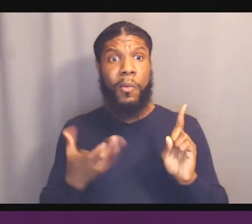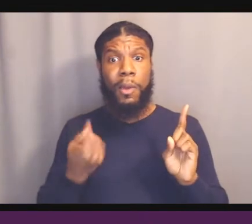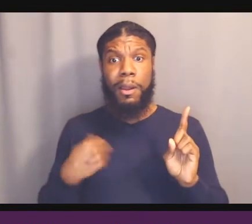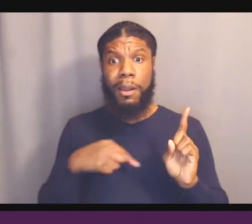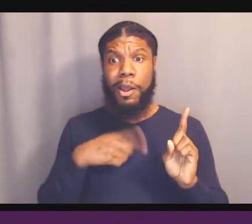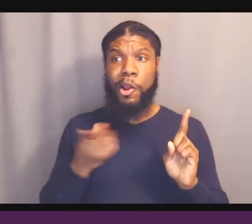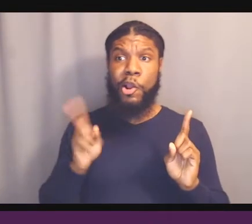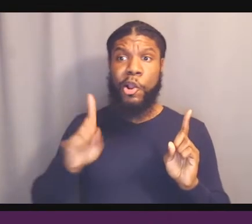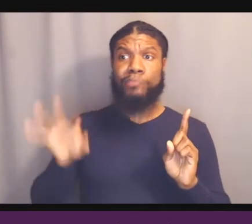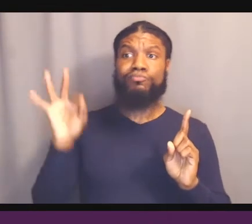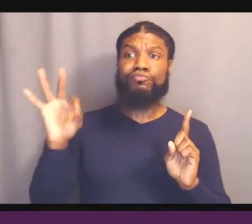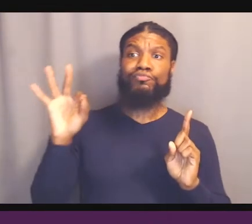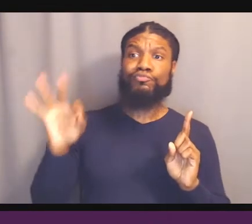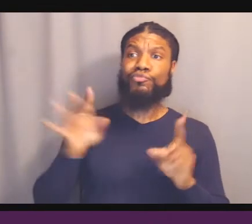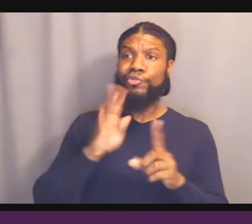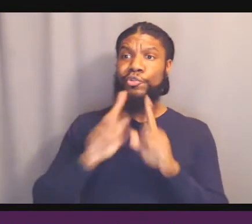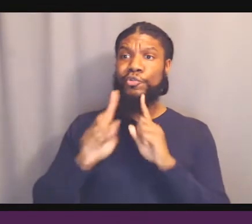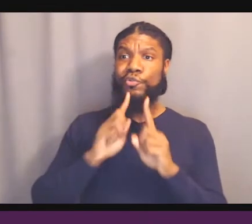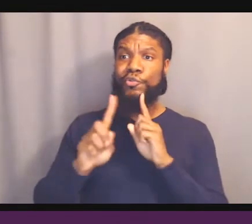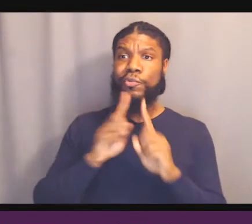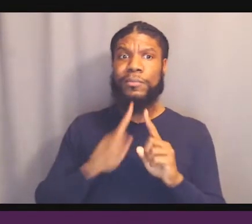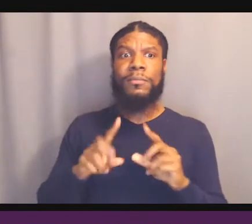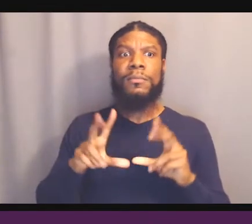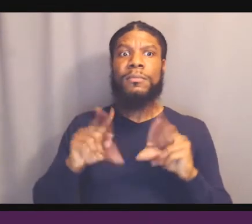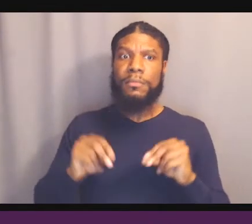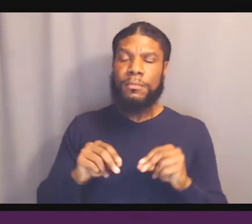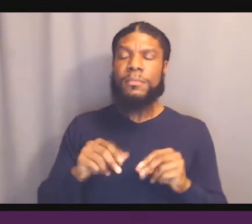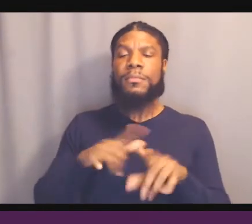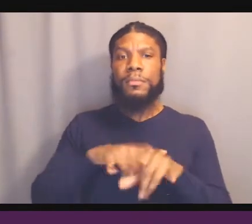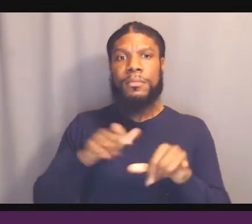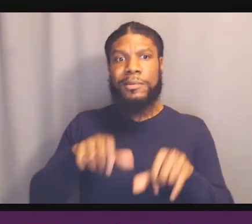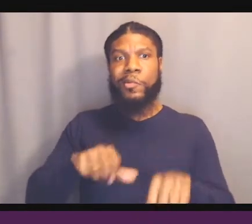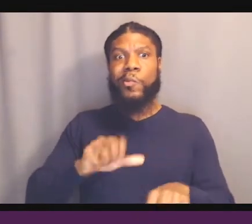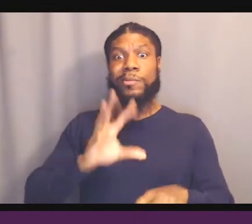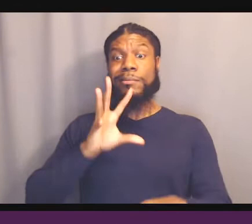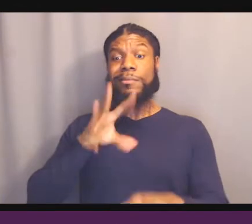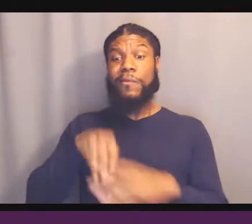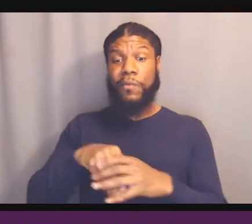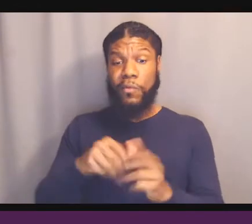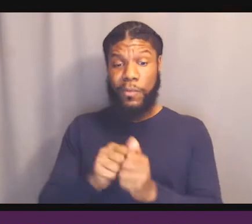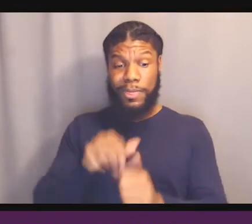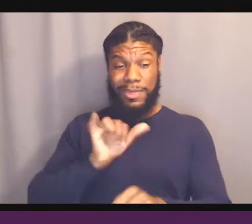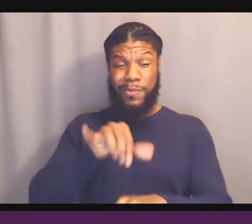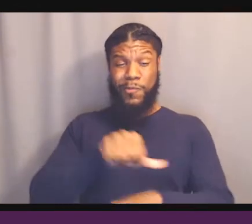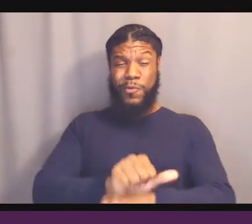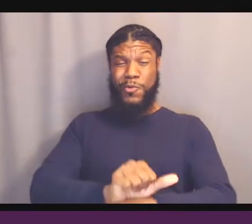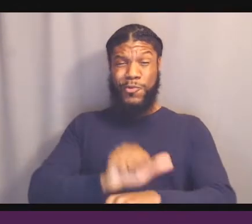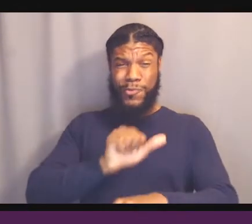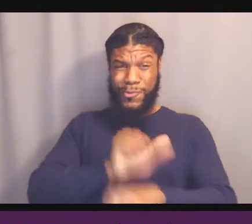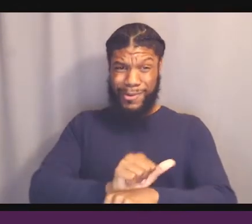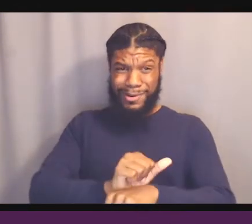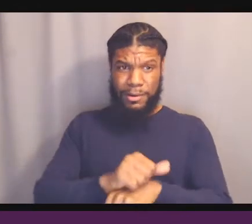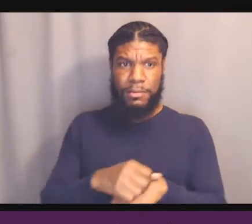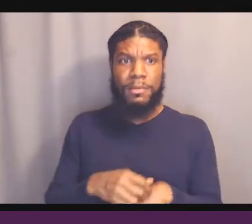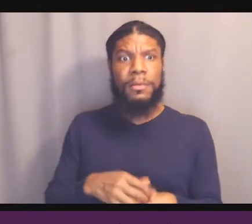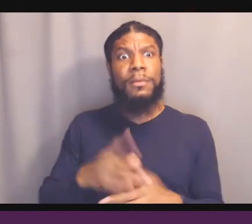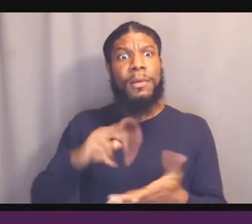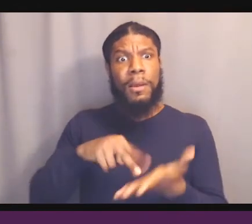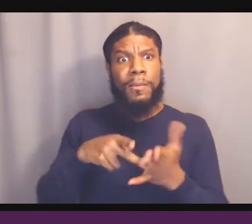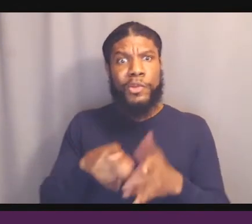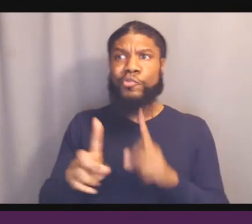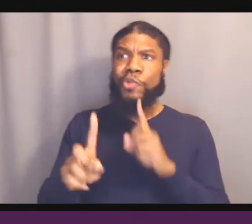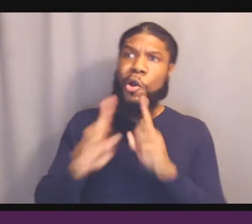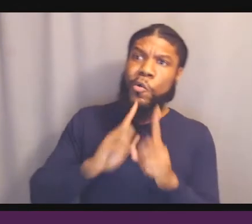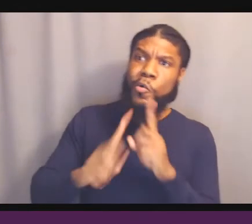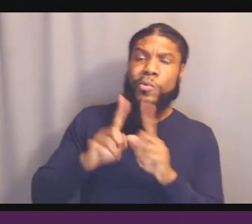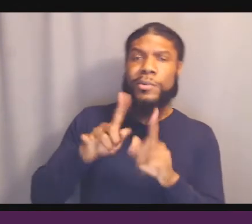God. God needs us to actively engage in the work, not just to talk about what